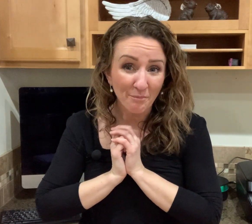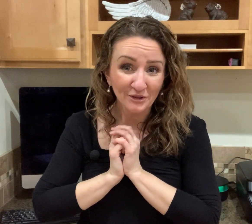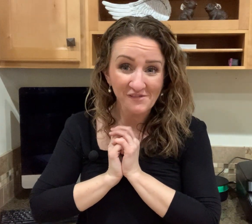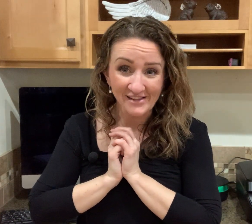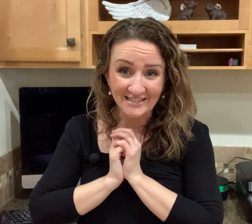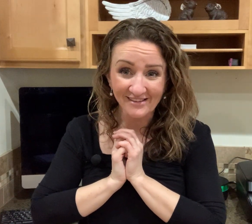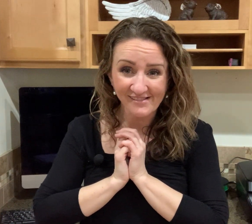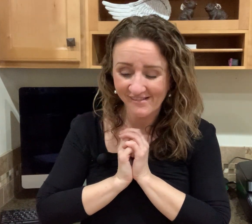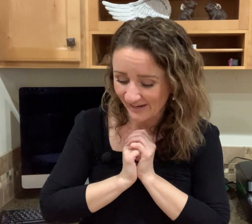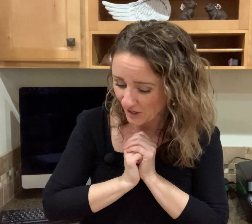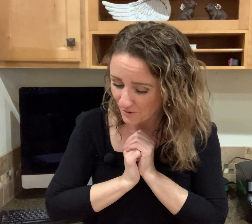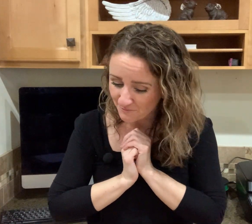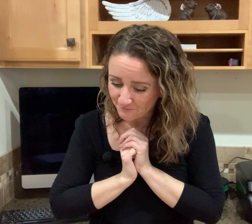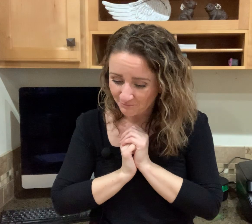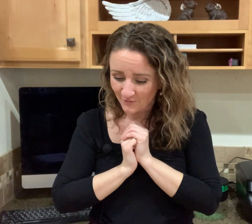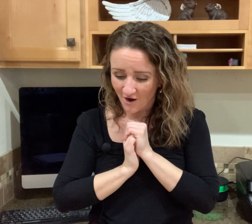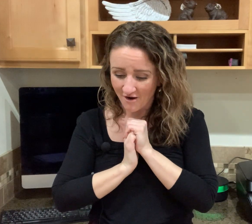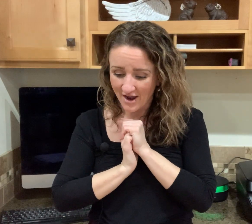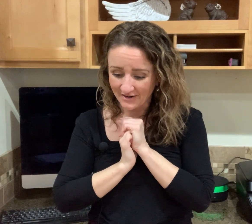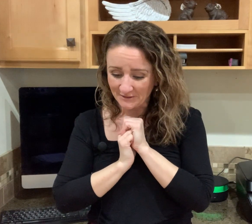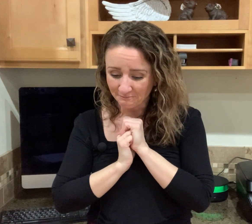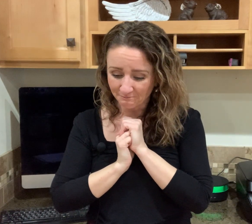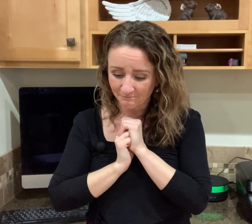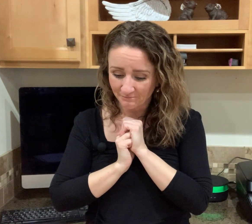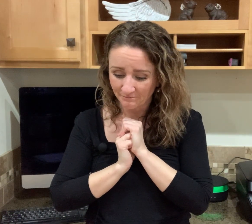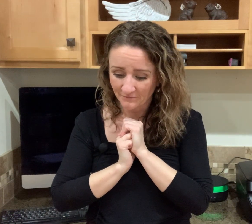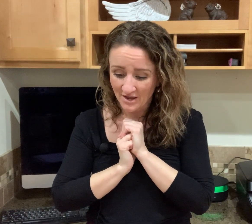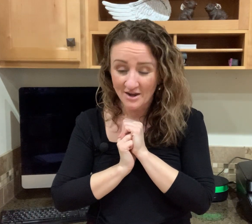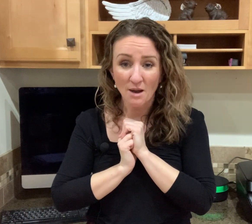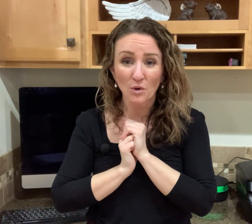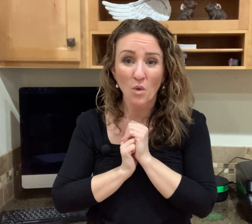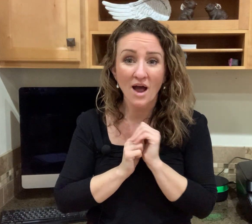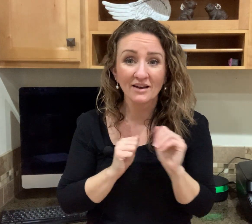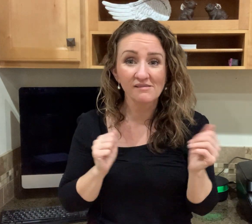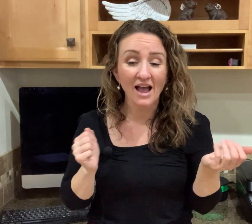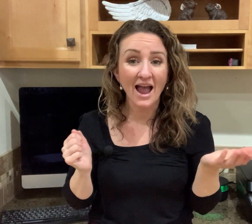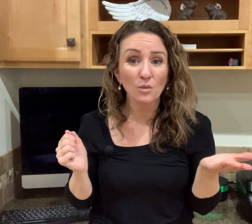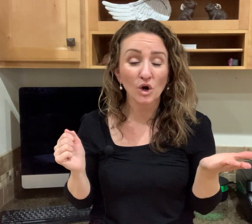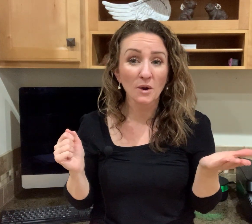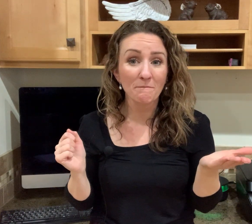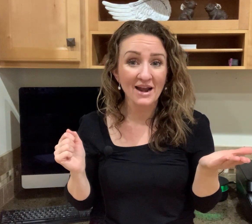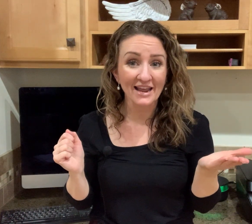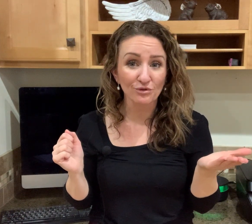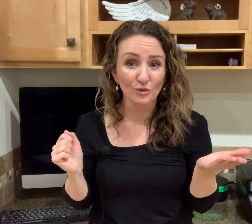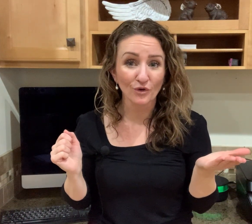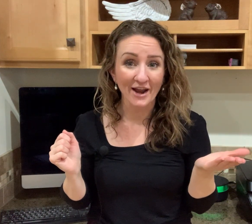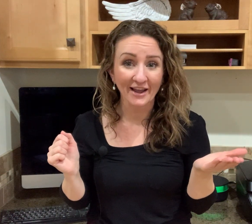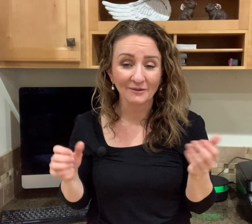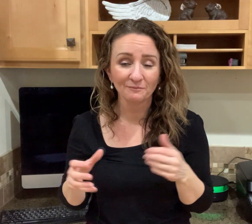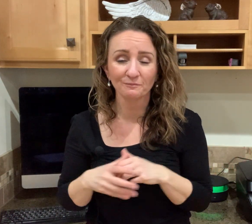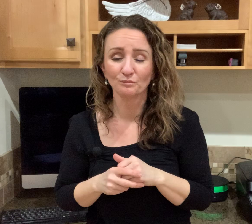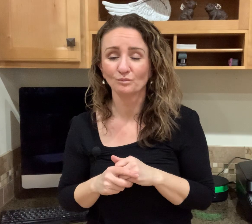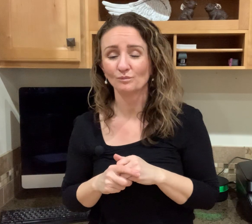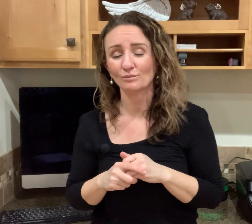of sentences here. All right. Number 1 is, I work Monday through Friday.